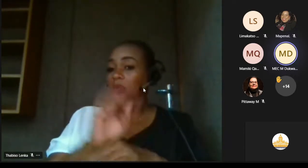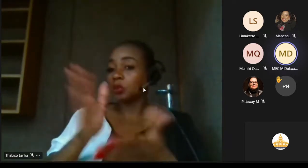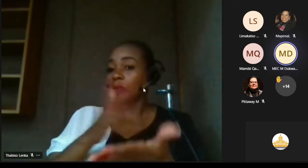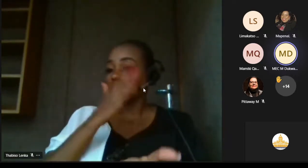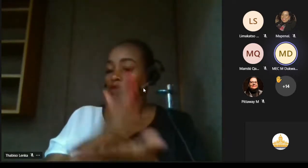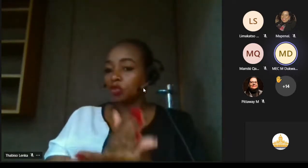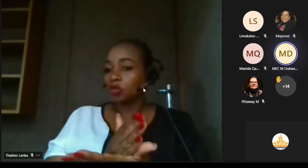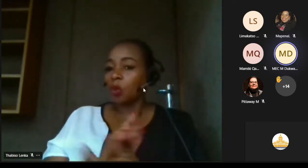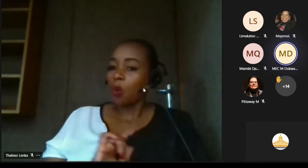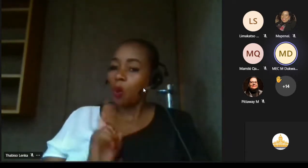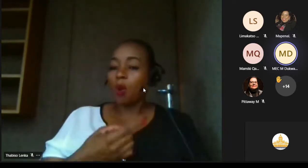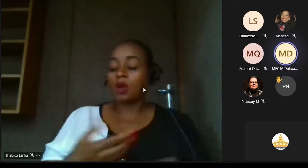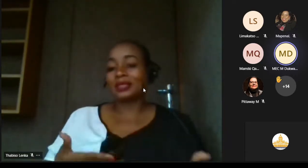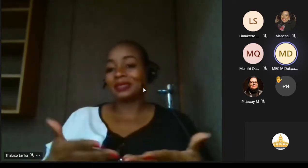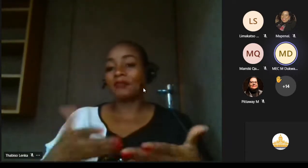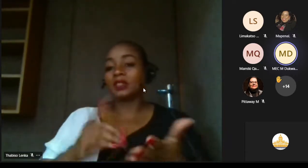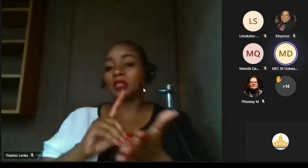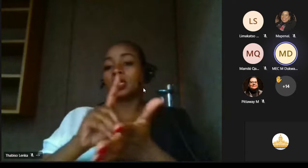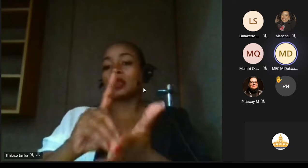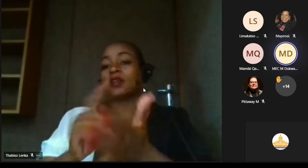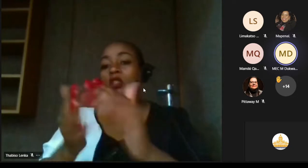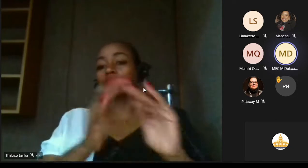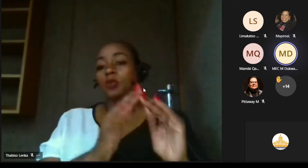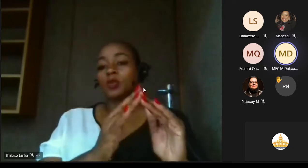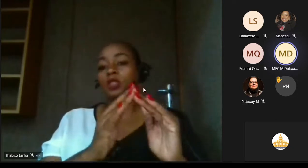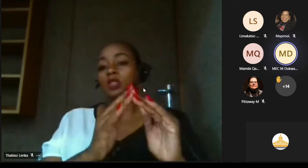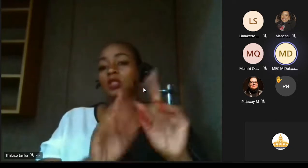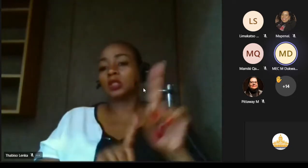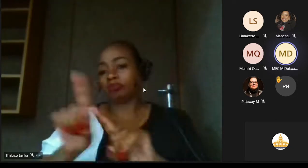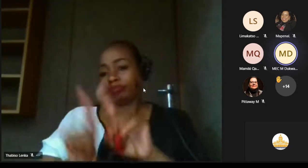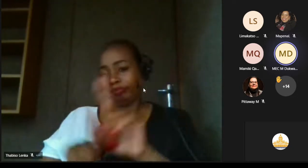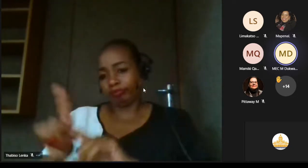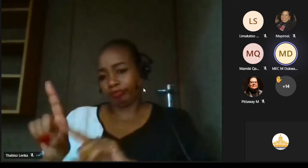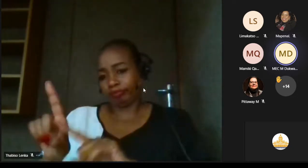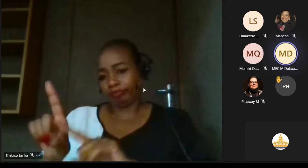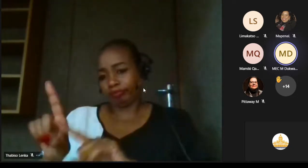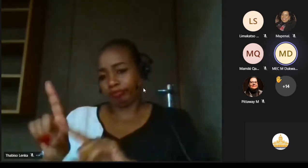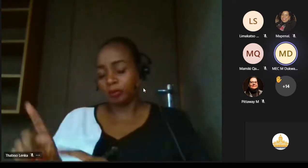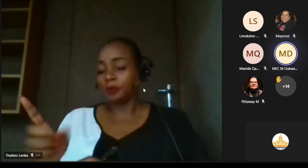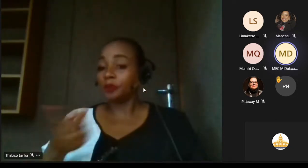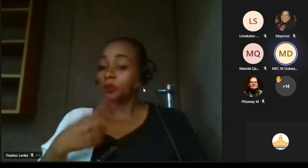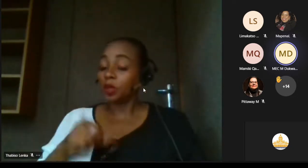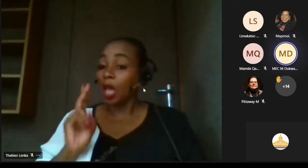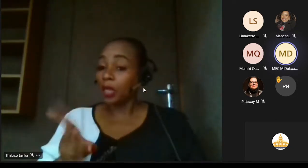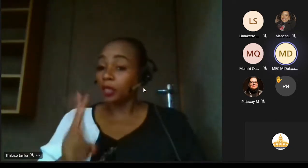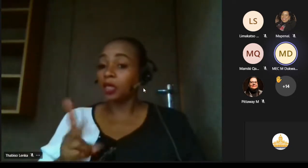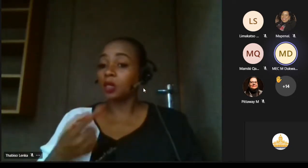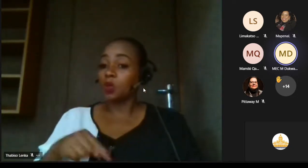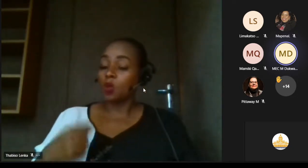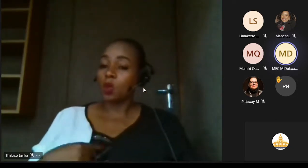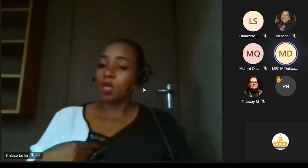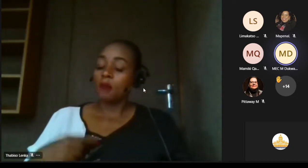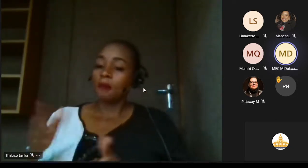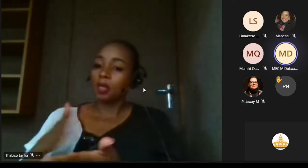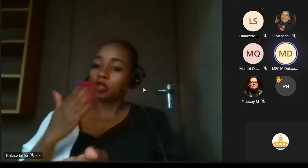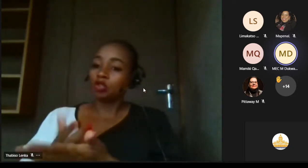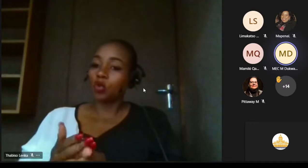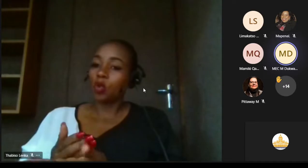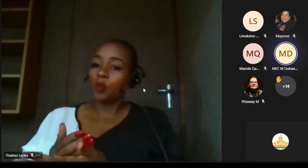all service delivery needs of our communities. We will put in place systems to reverse the breakdown of trust between